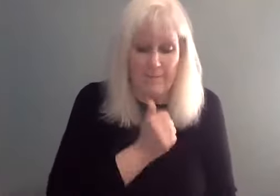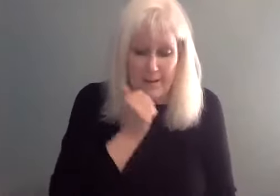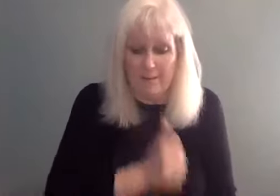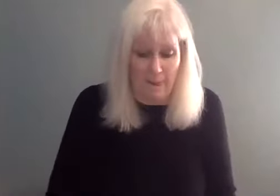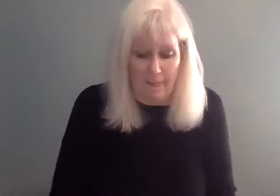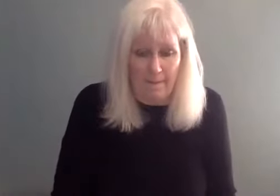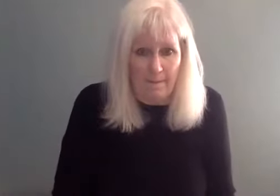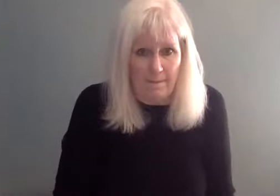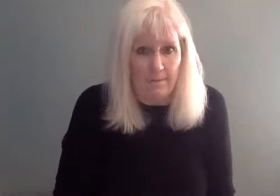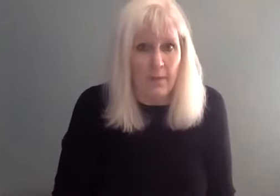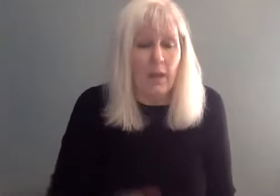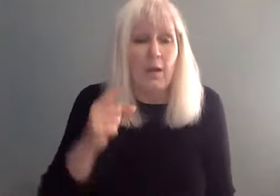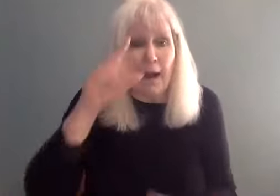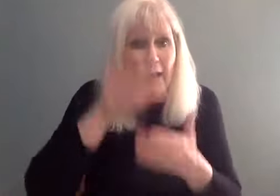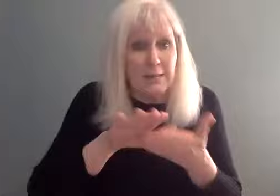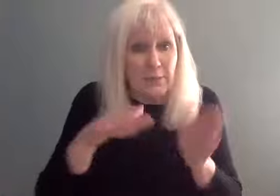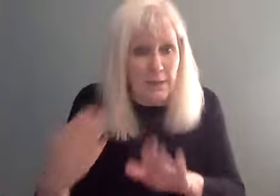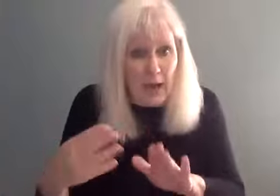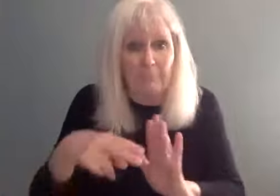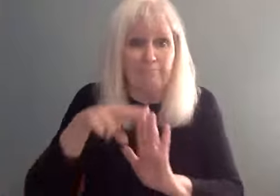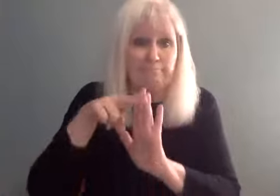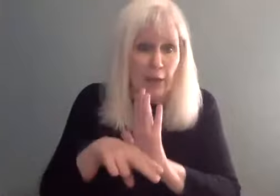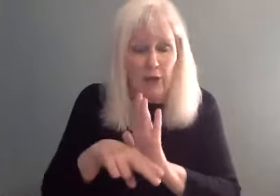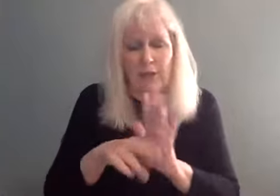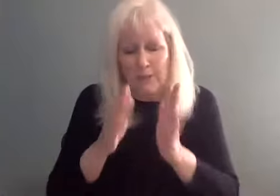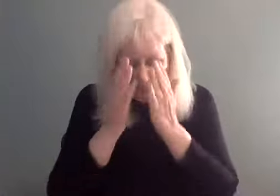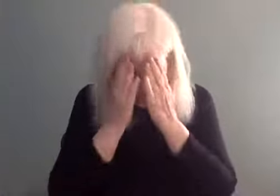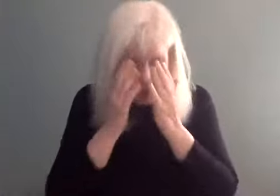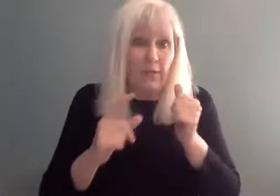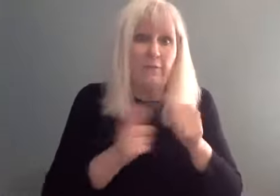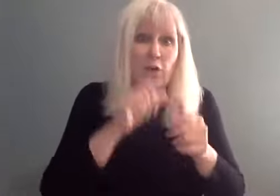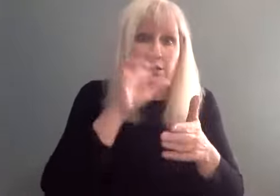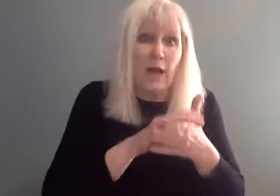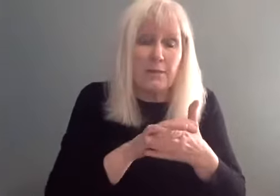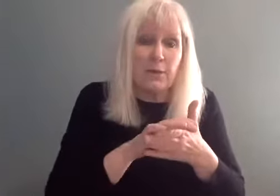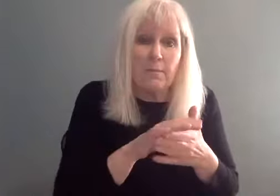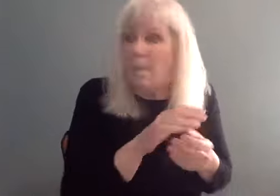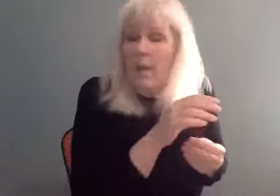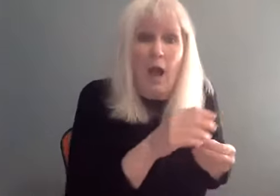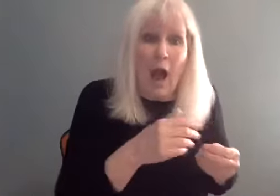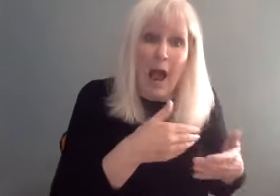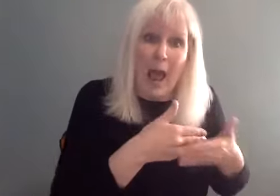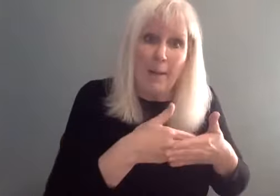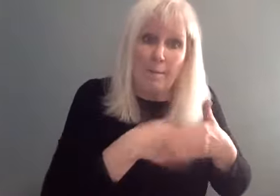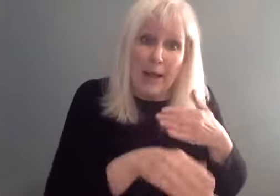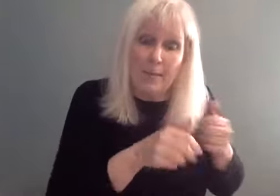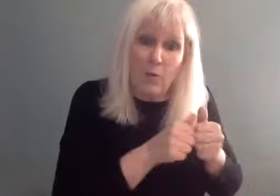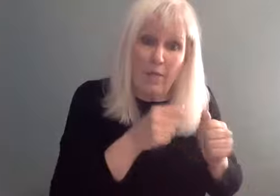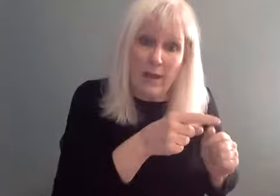my husband. I had my first husband that I had the baby with leave me for a newcomer in the room. Nobody got custody. My